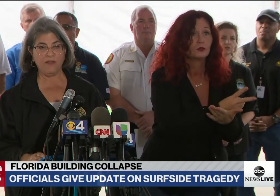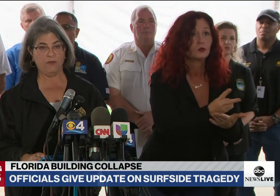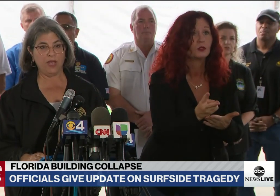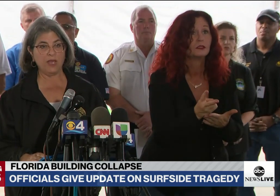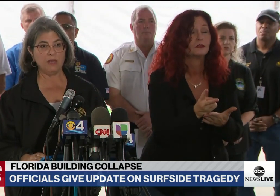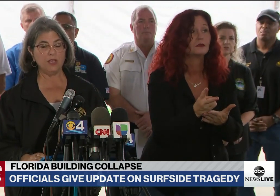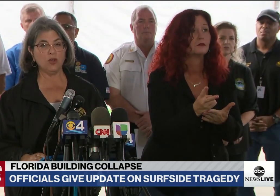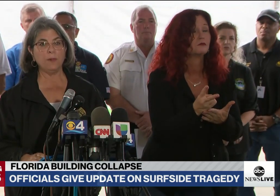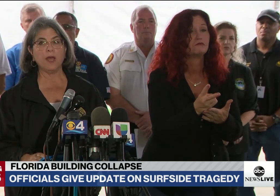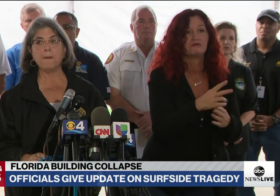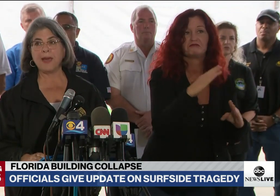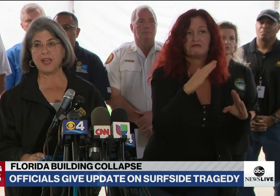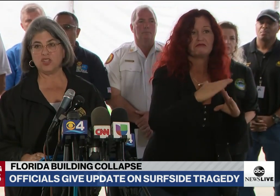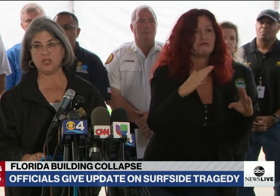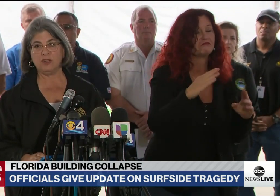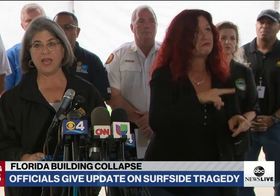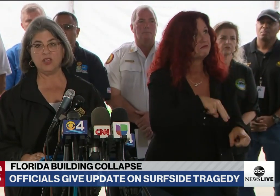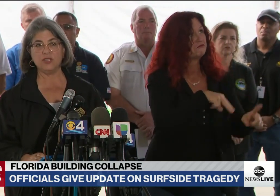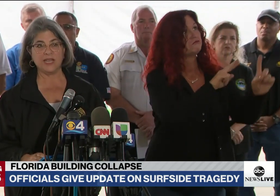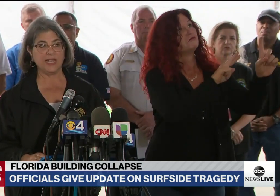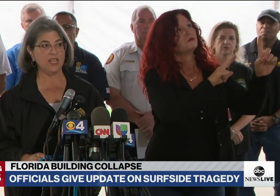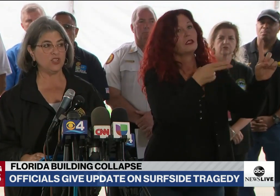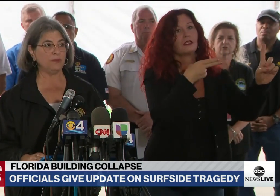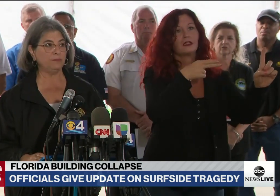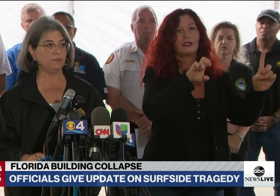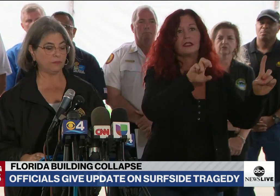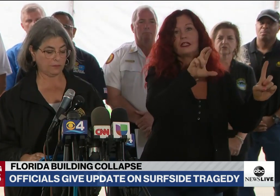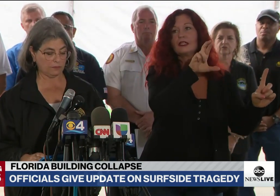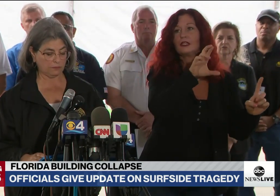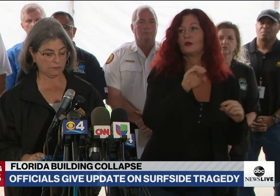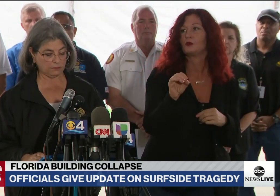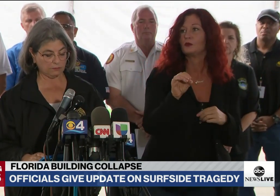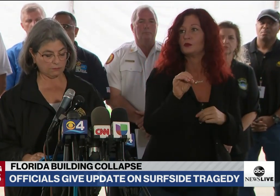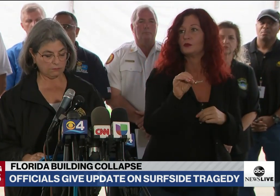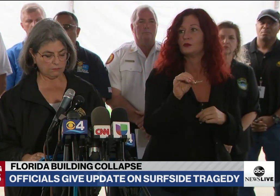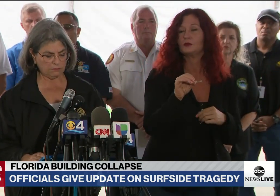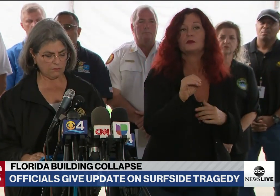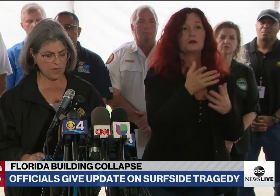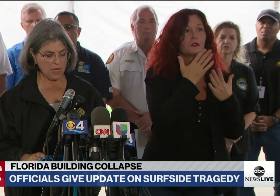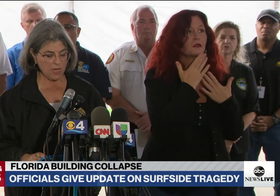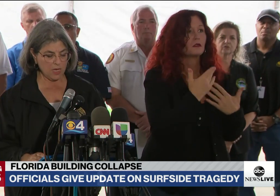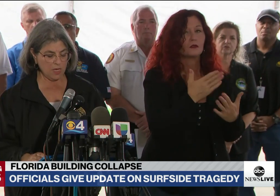your bravery, your compassion, and your dedication.